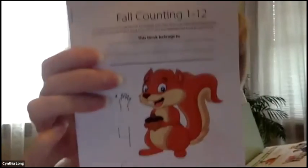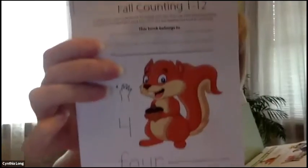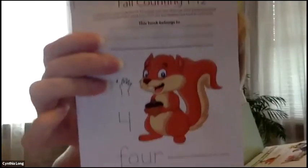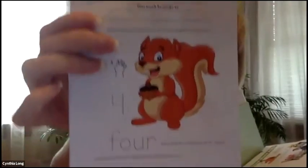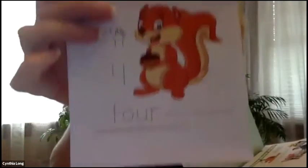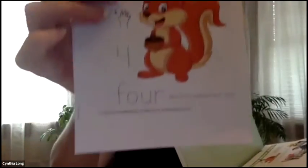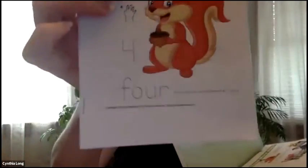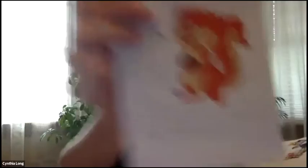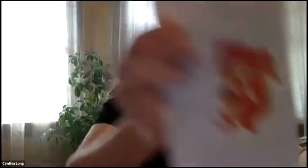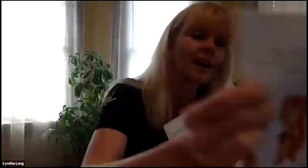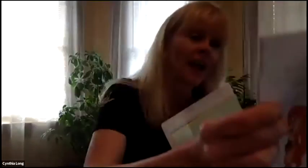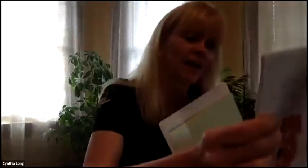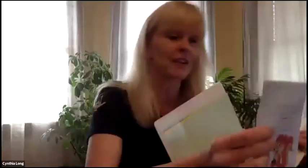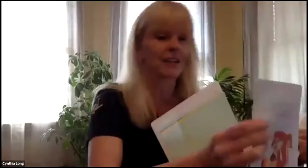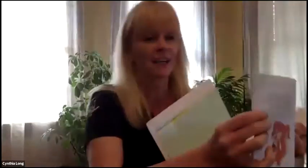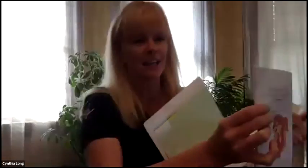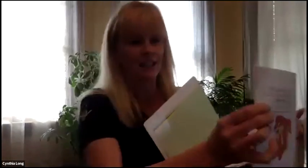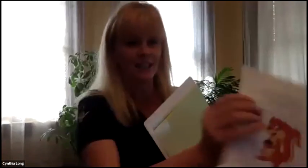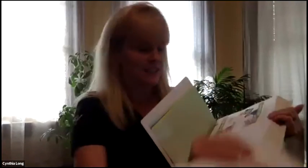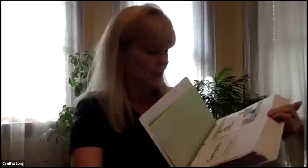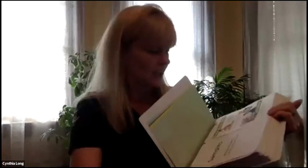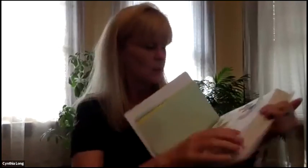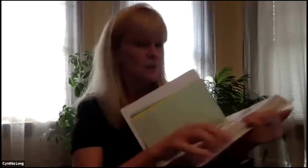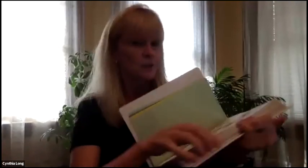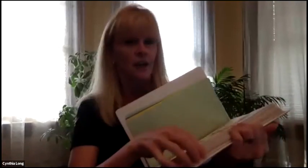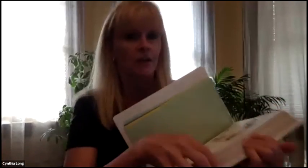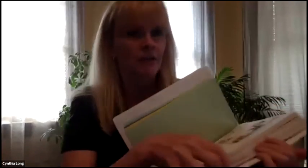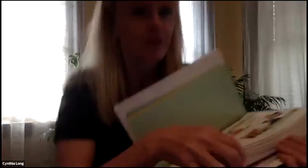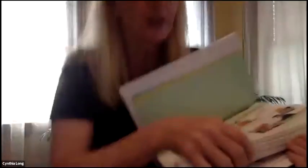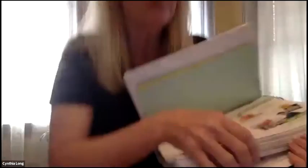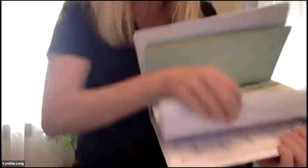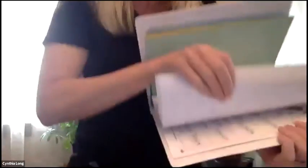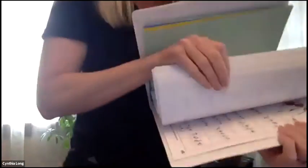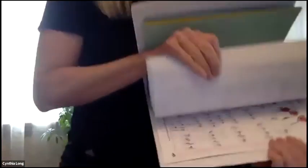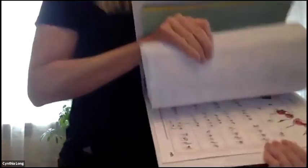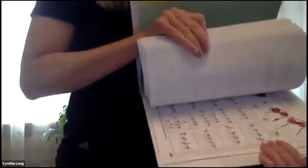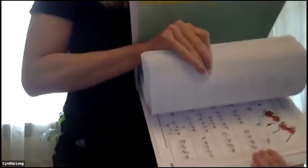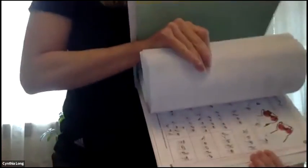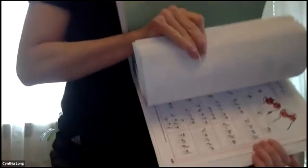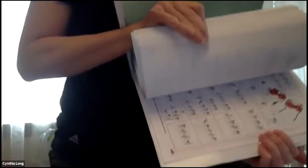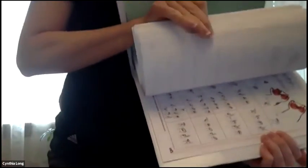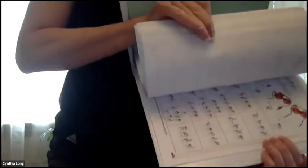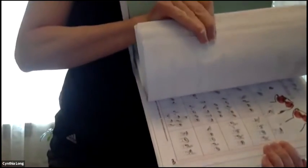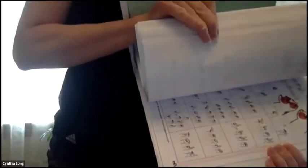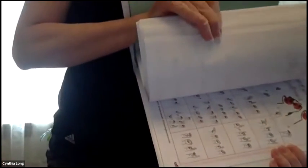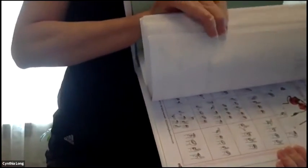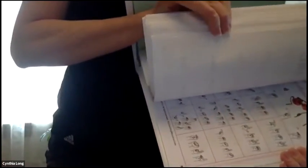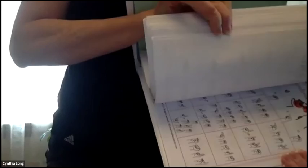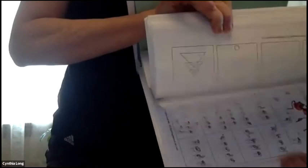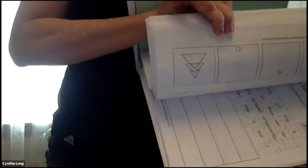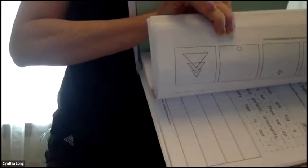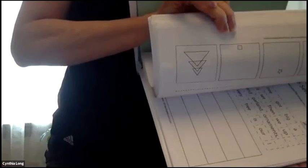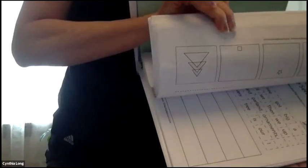kiddos like this. Everything again is sign language, and I'm gonna flip through this book here.